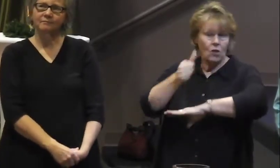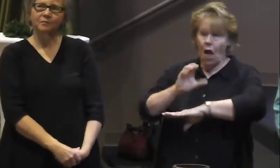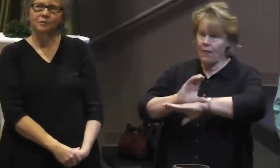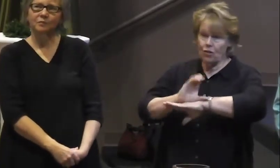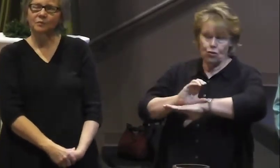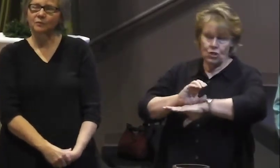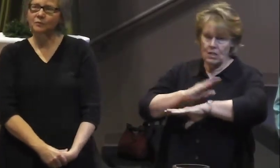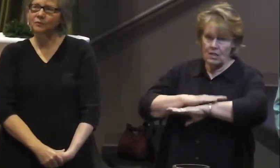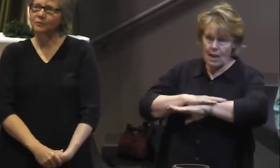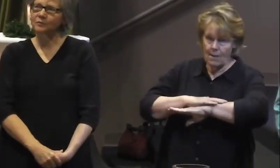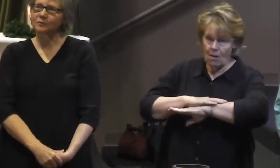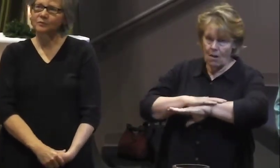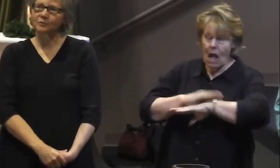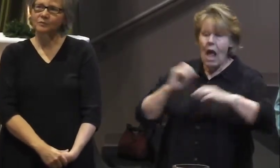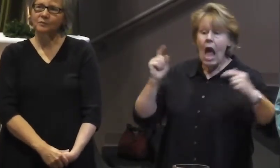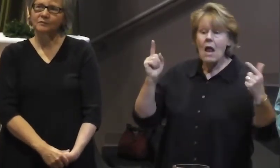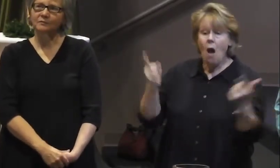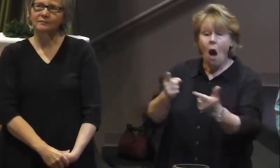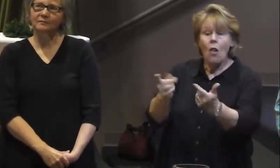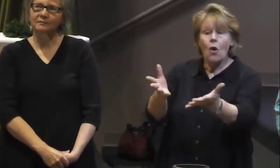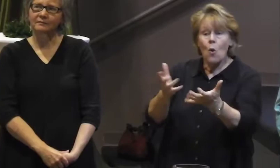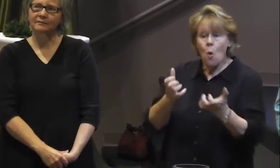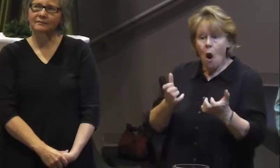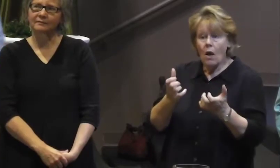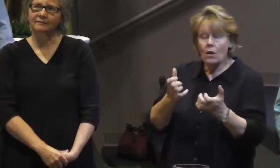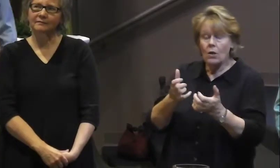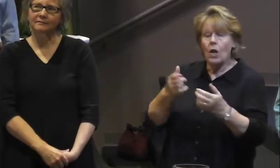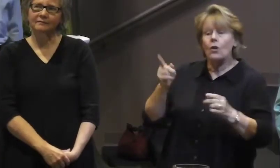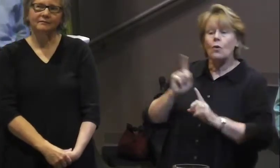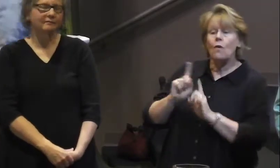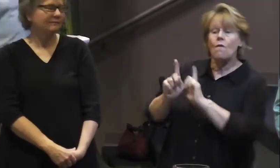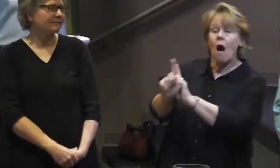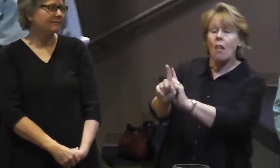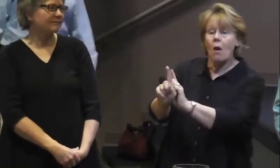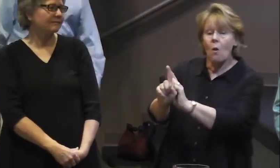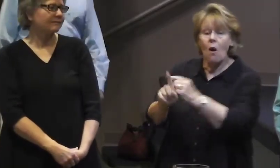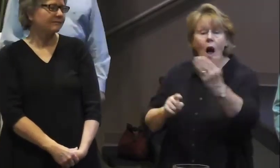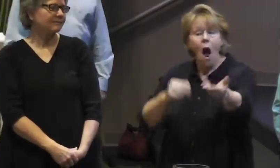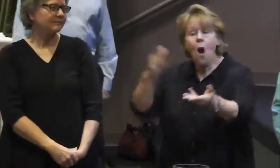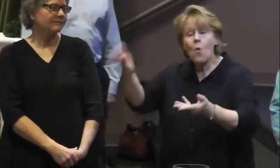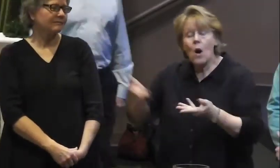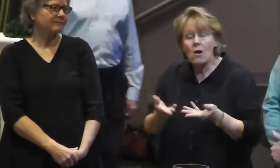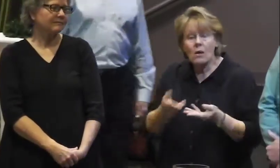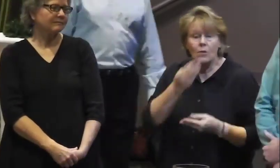so all who seek to follow the way are welcome to eat and drink from it.